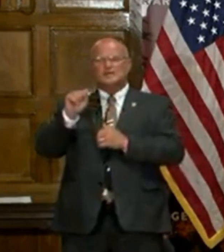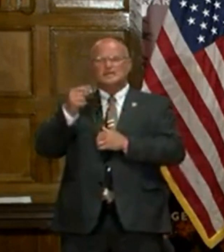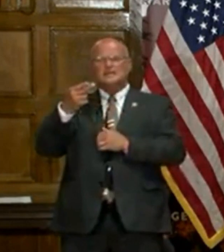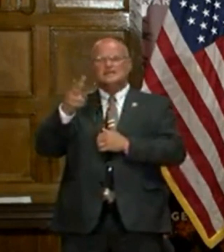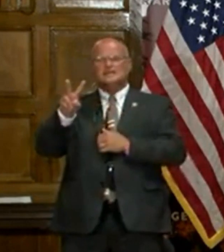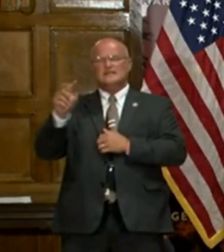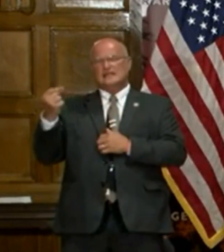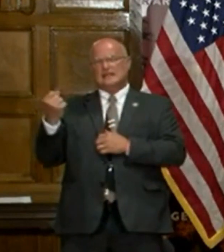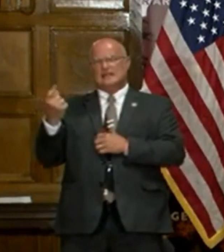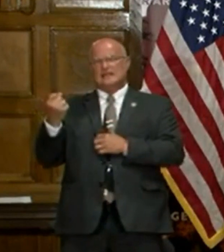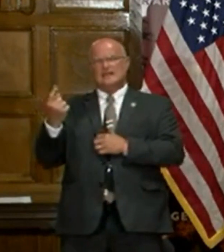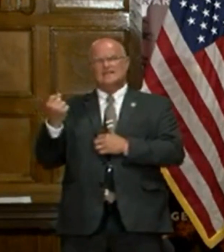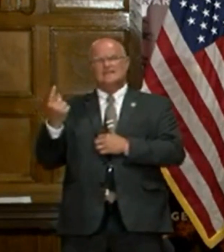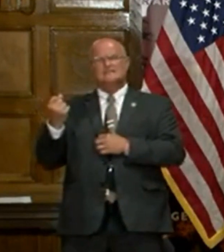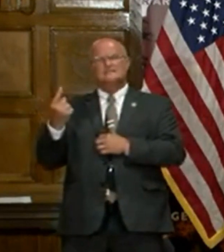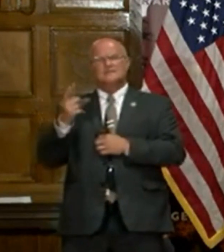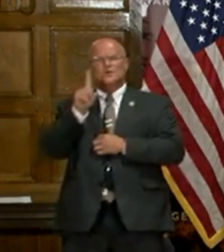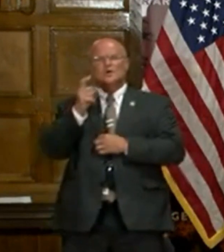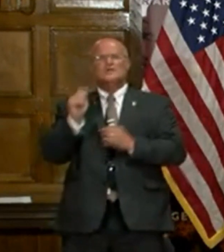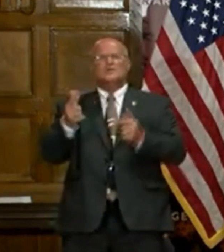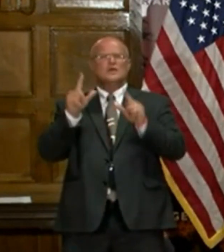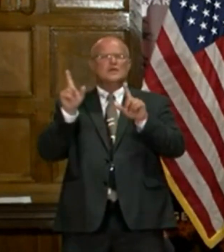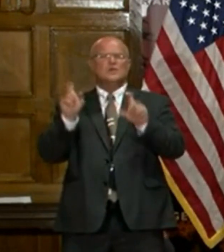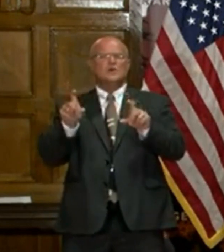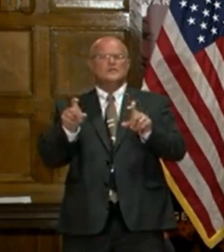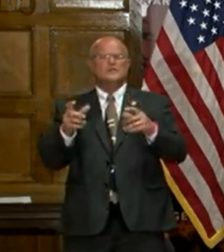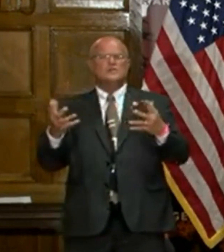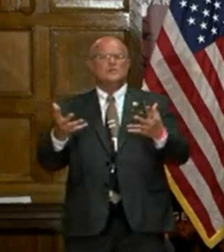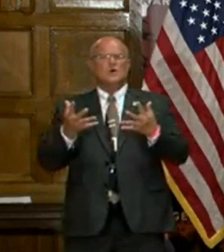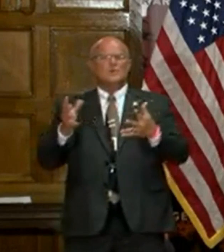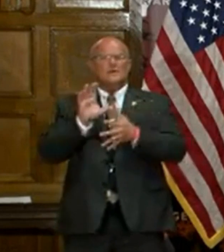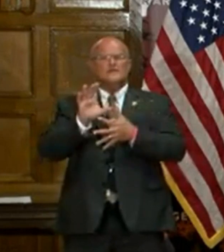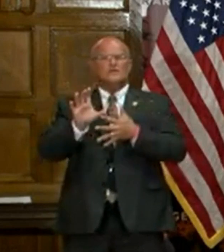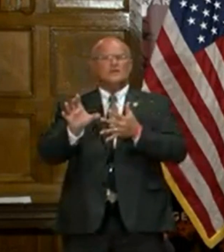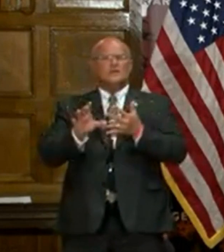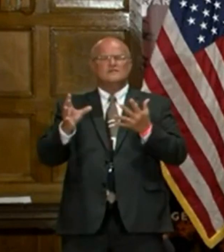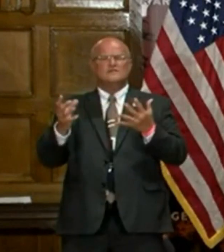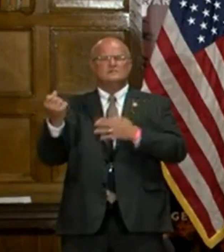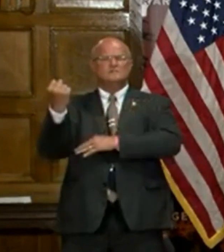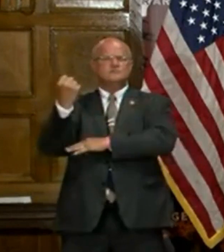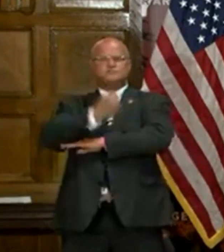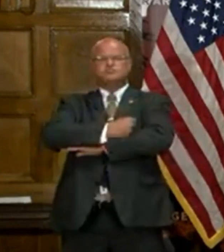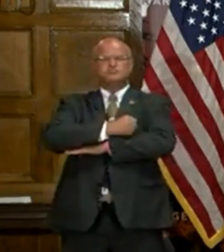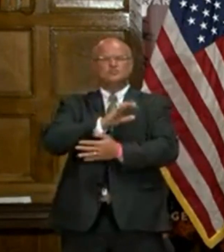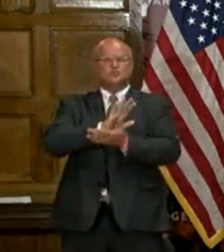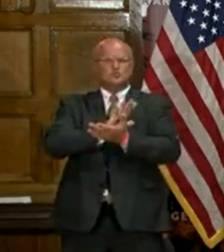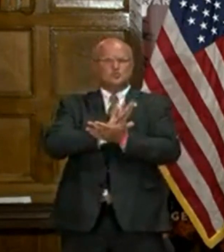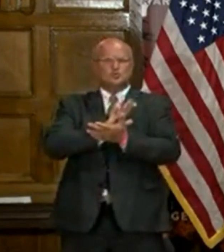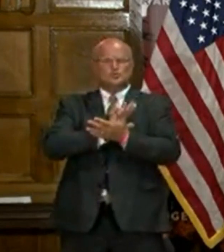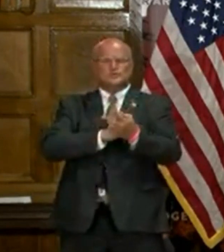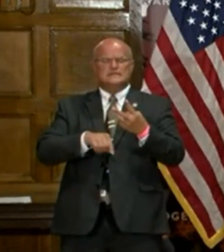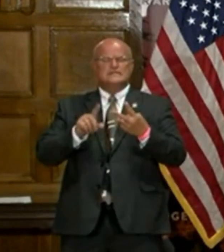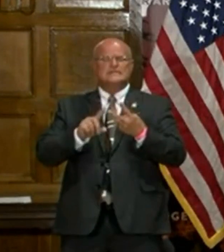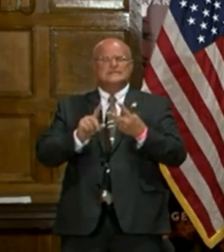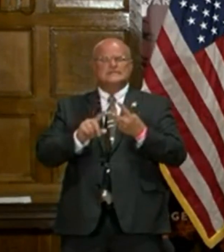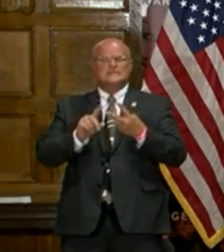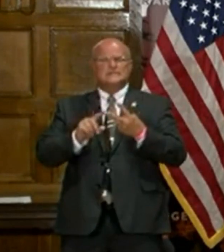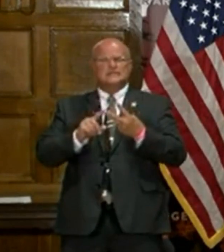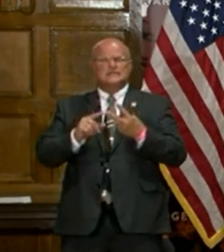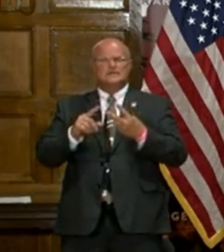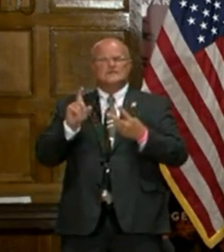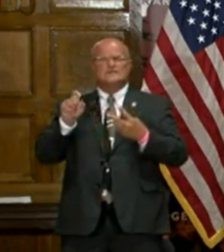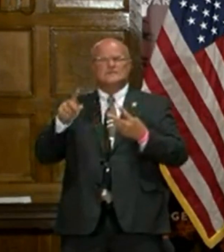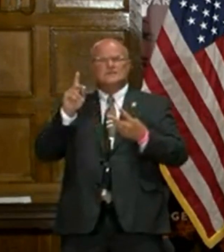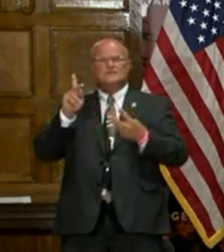11. Just one quick question for you. So what would be the criteria for shutting down a school? And then secondly, we have a question